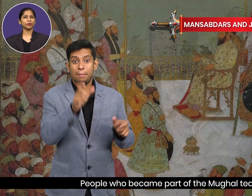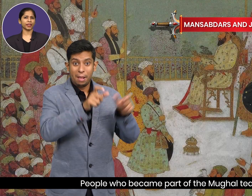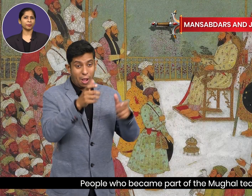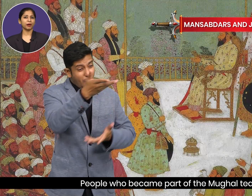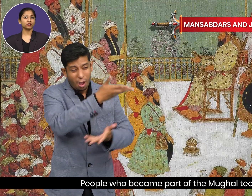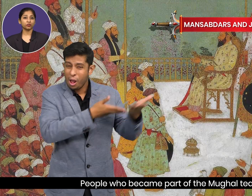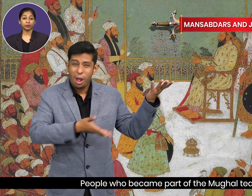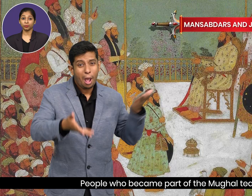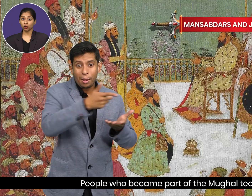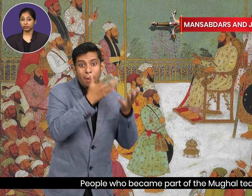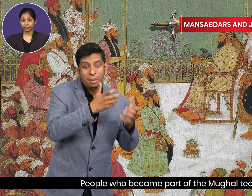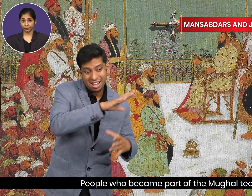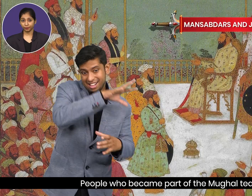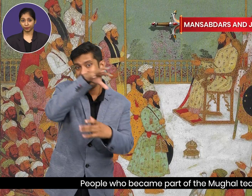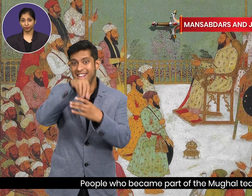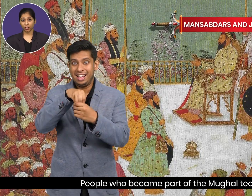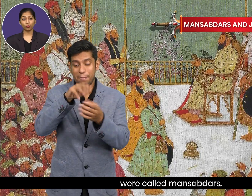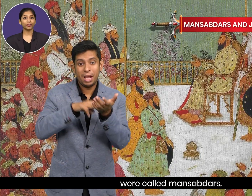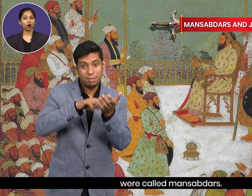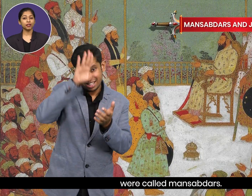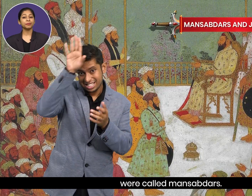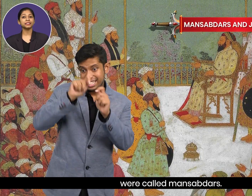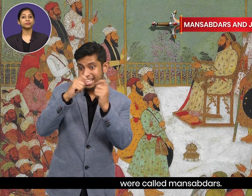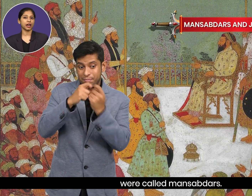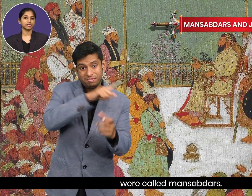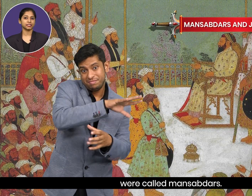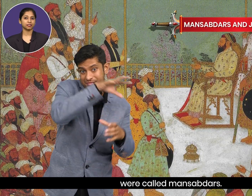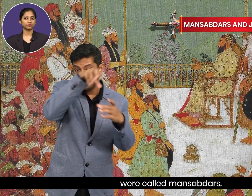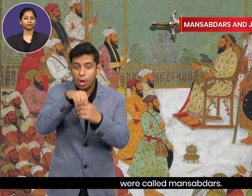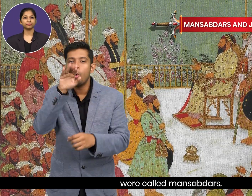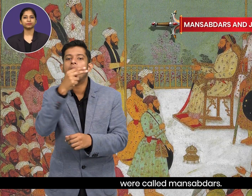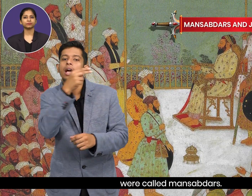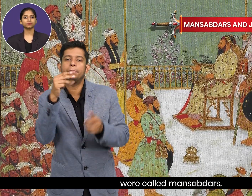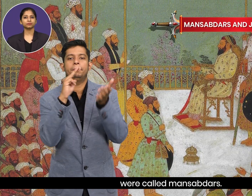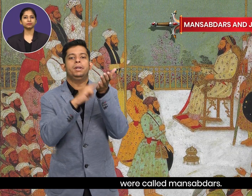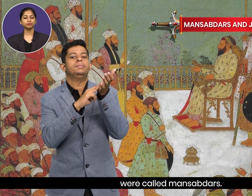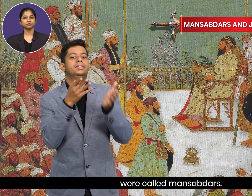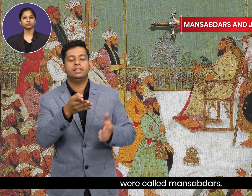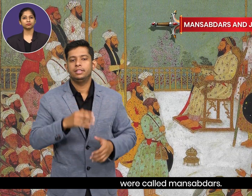People who became part of the Mughal team were called Mansabdars.